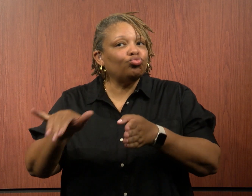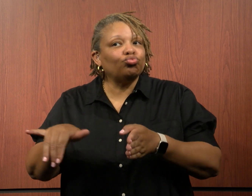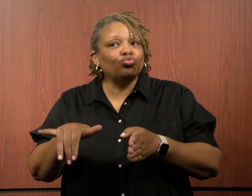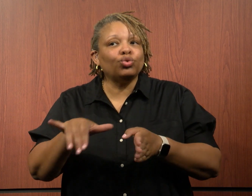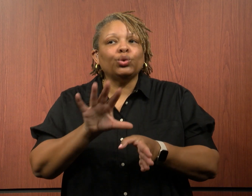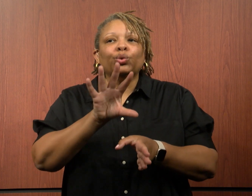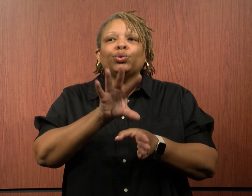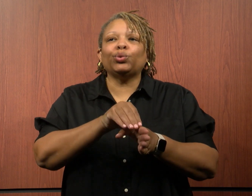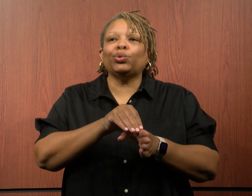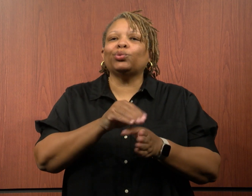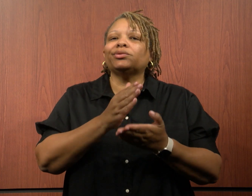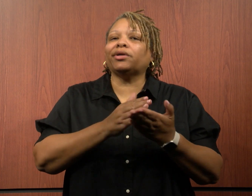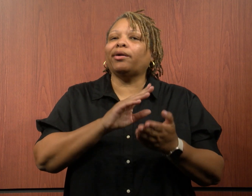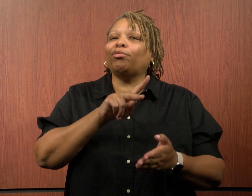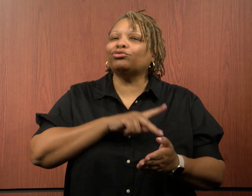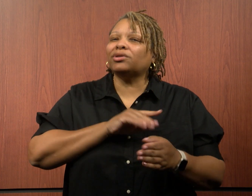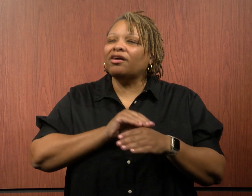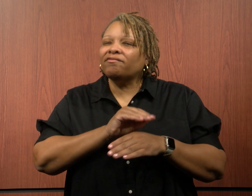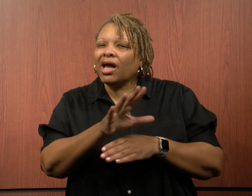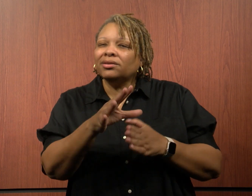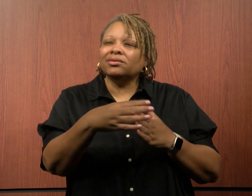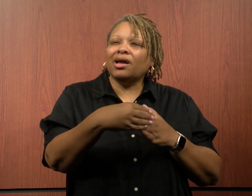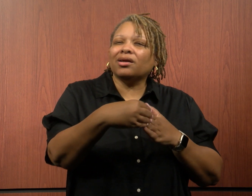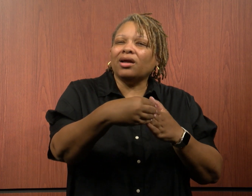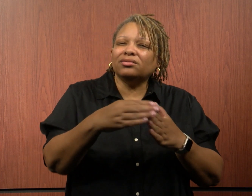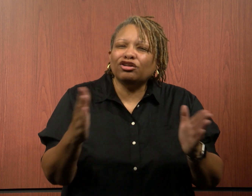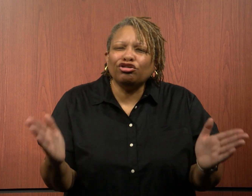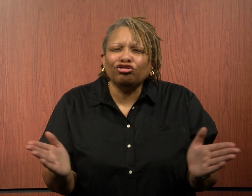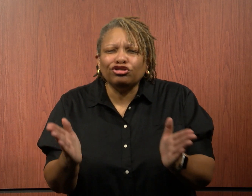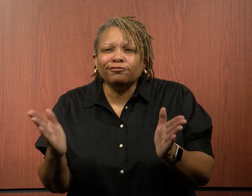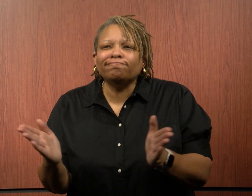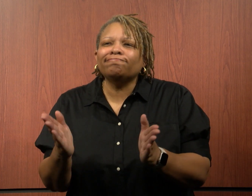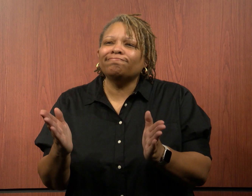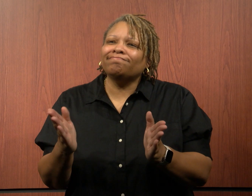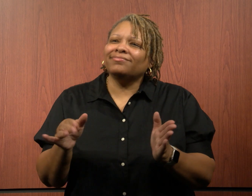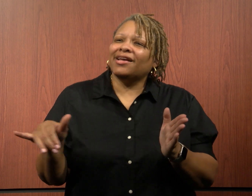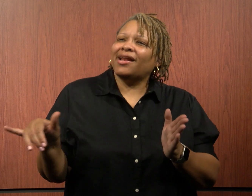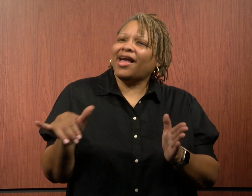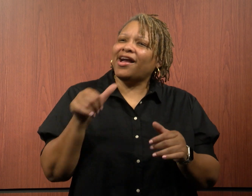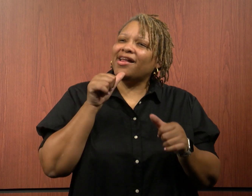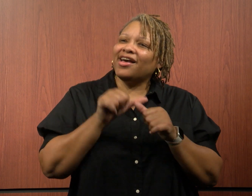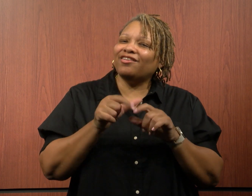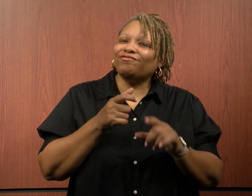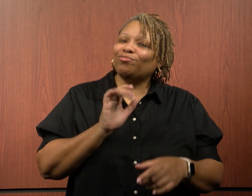personalized advice, guidance, and encouragement. They're like heartfelt postcards from a friend